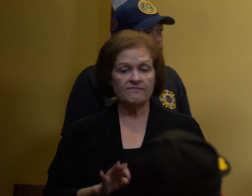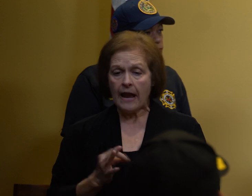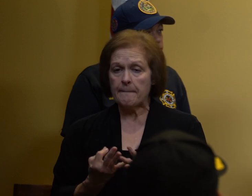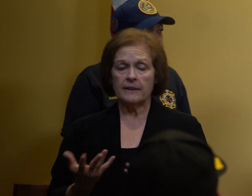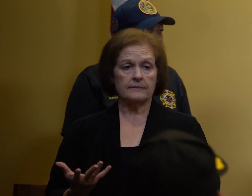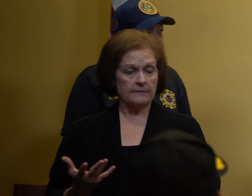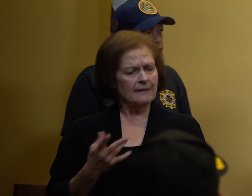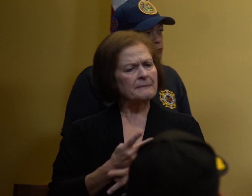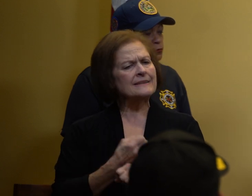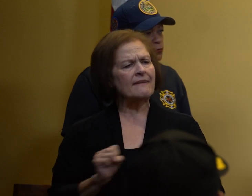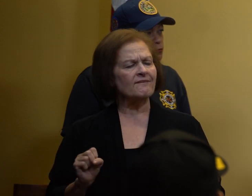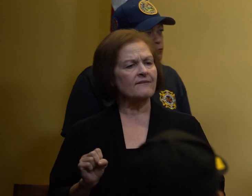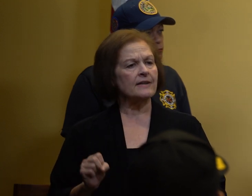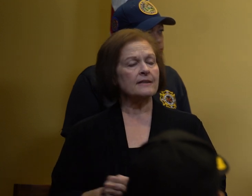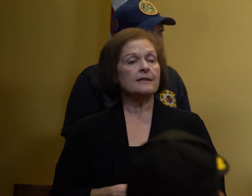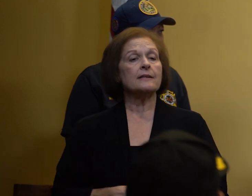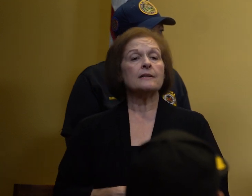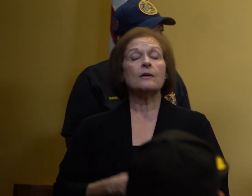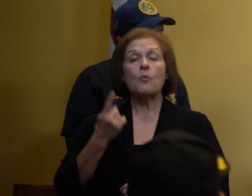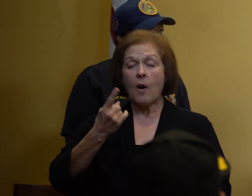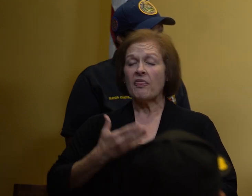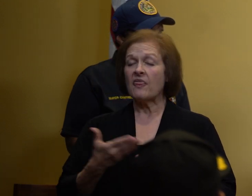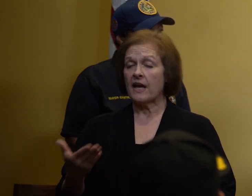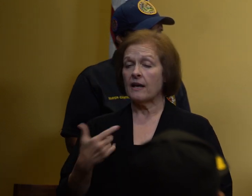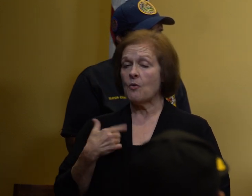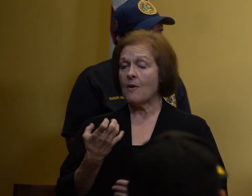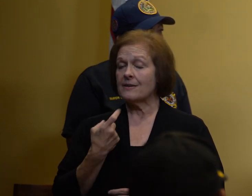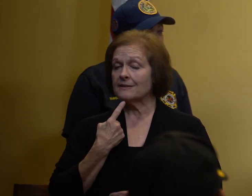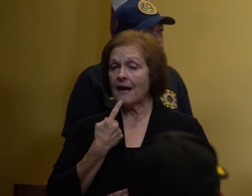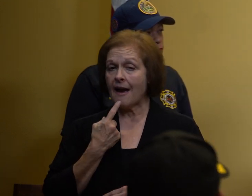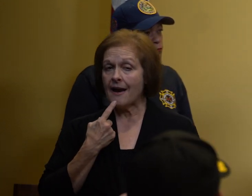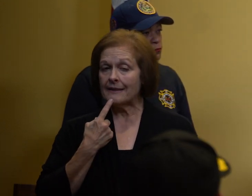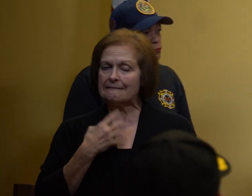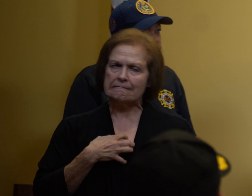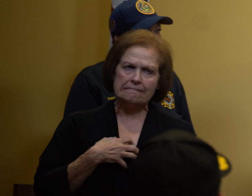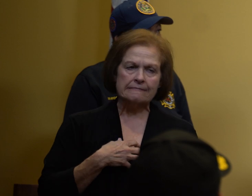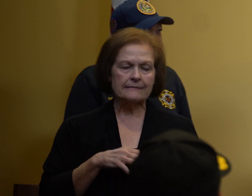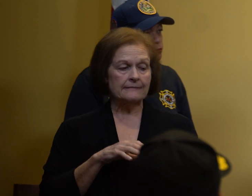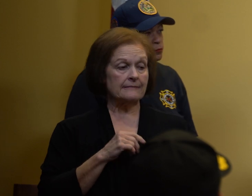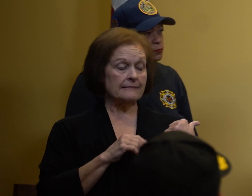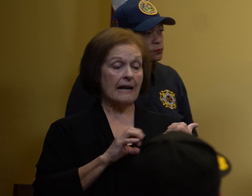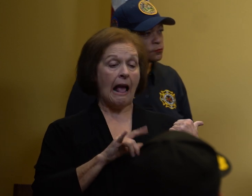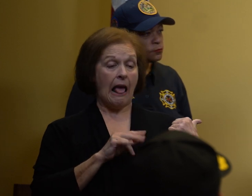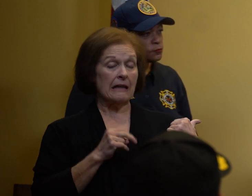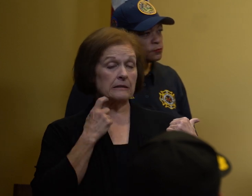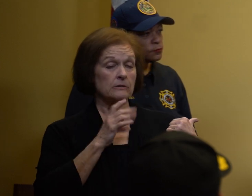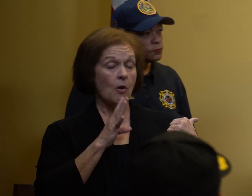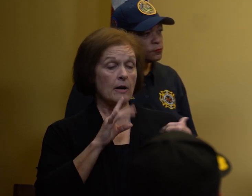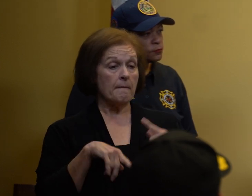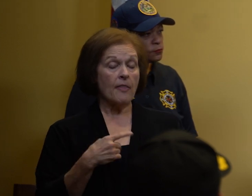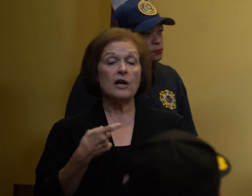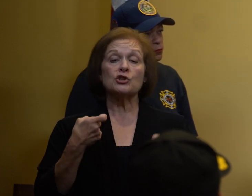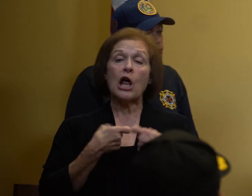safely. And the last thing I'll close with is something that's a pet peeve of mine, because our director, Colin Arnold, mentioned it.